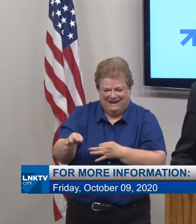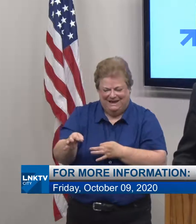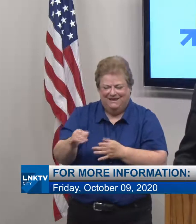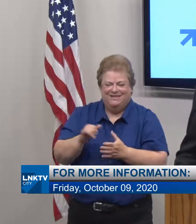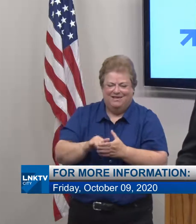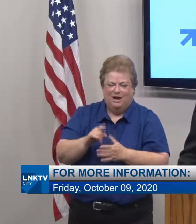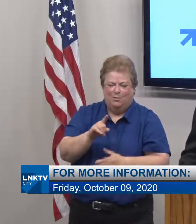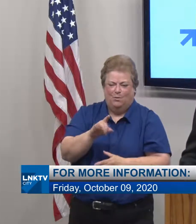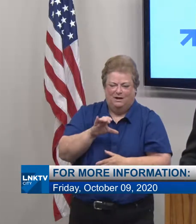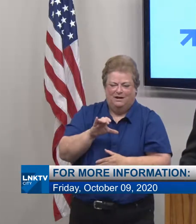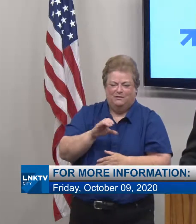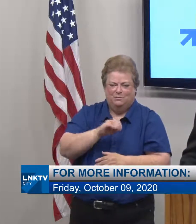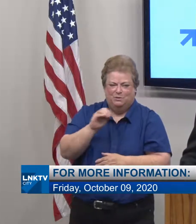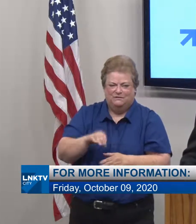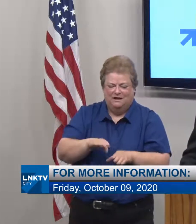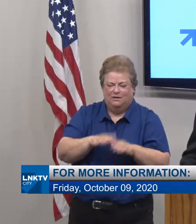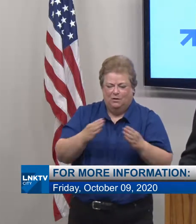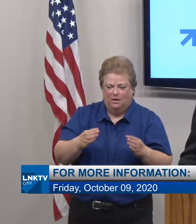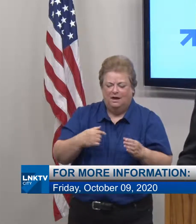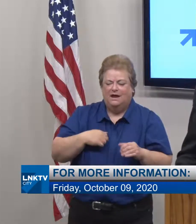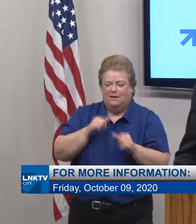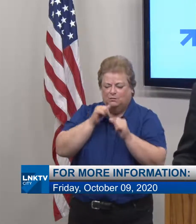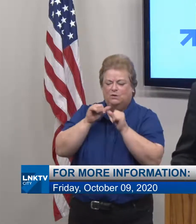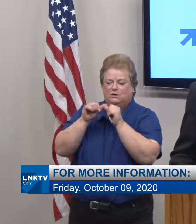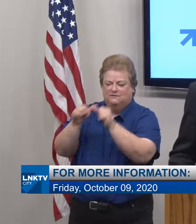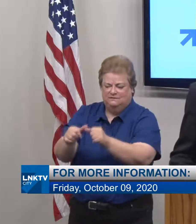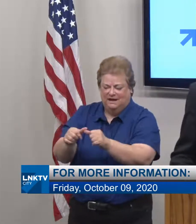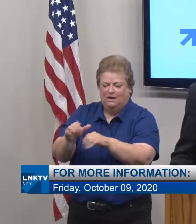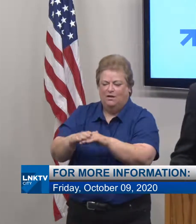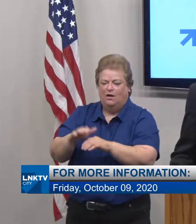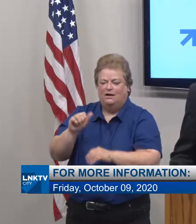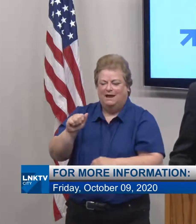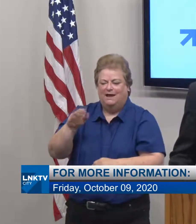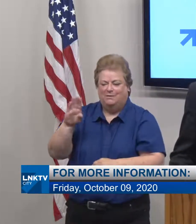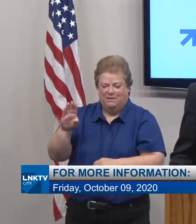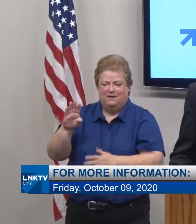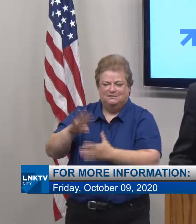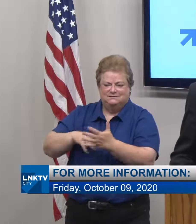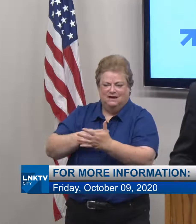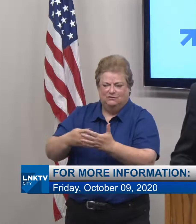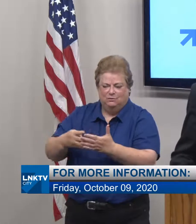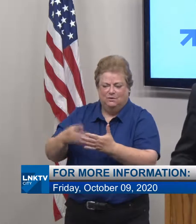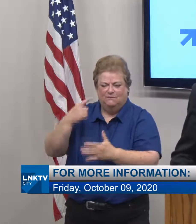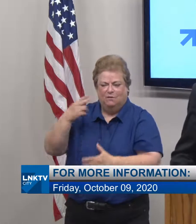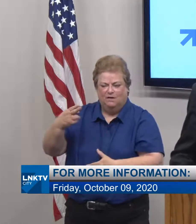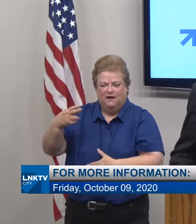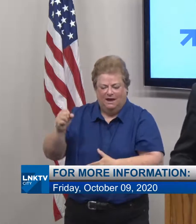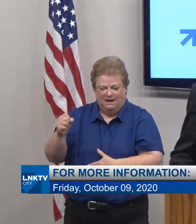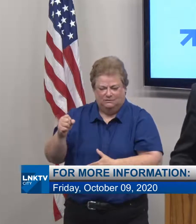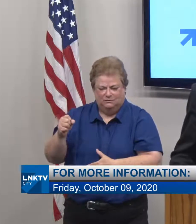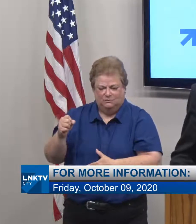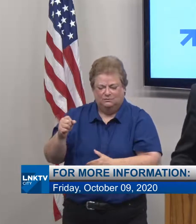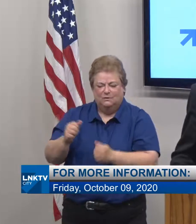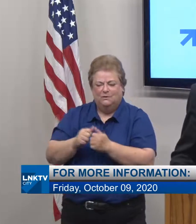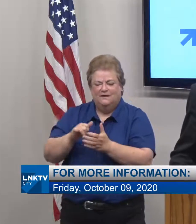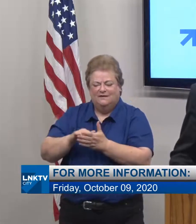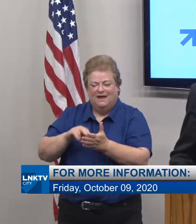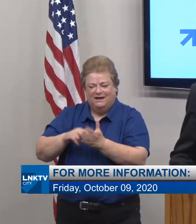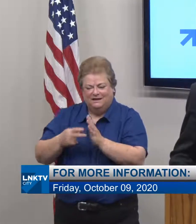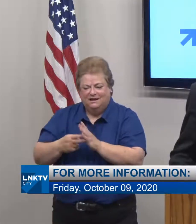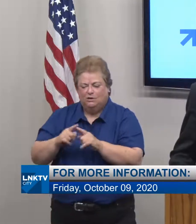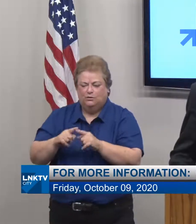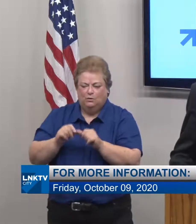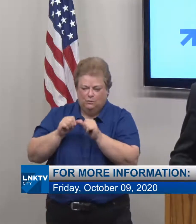100% opening and maintain the AB high school schedule with the intent to continuously